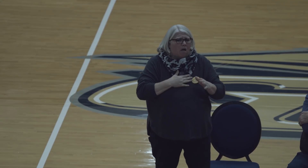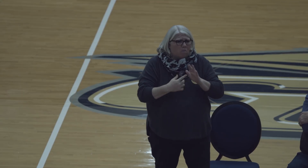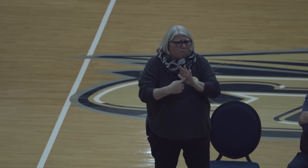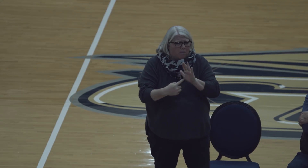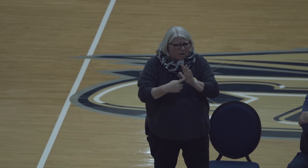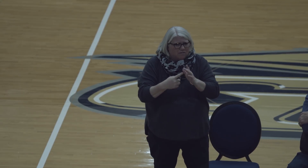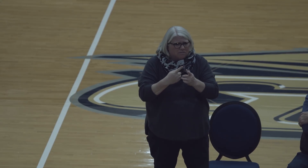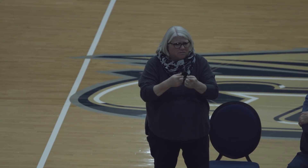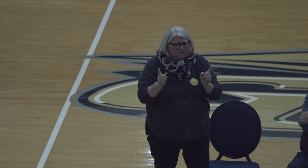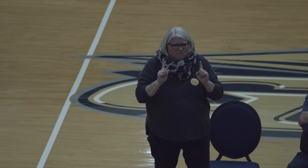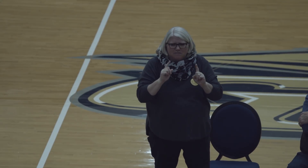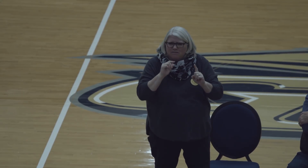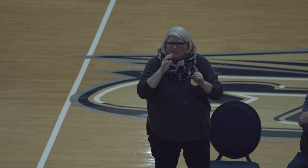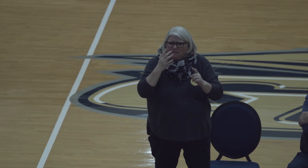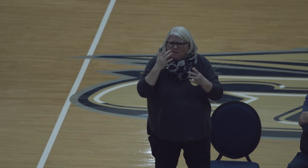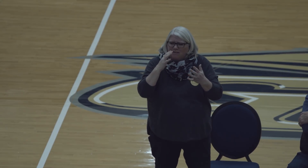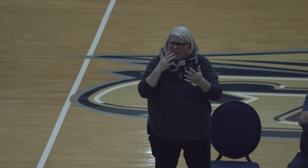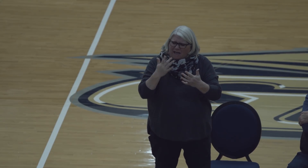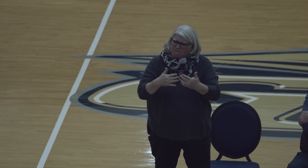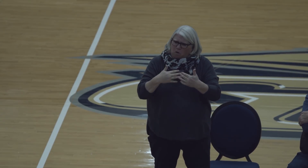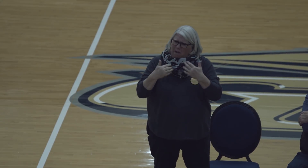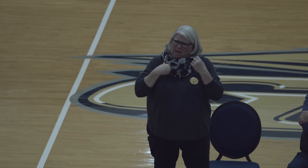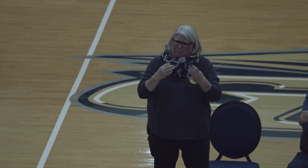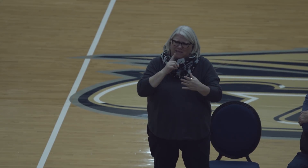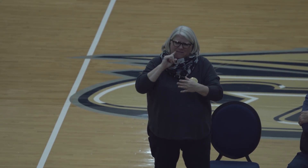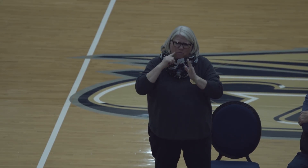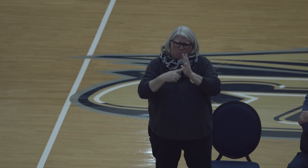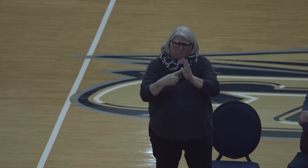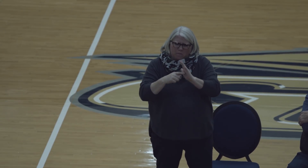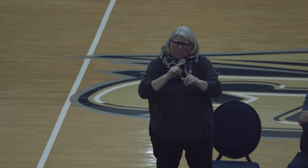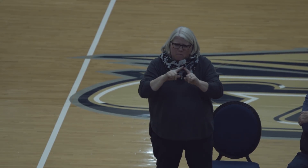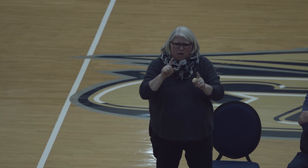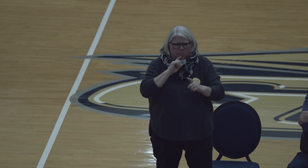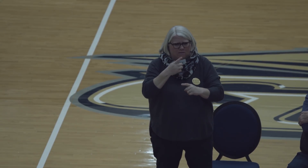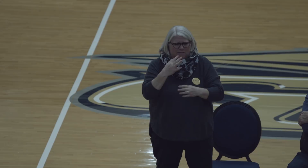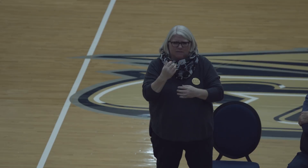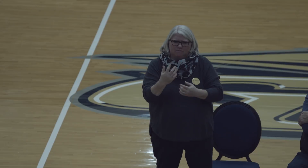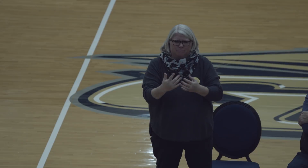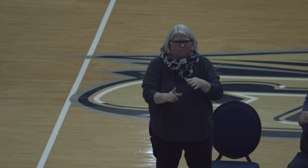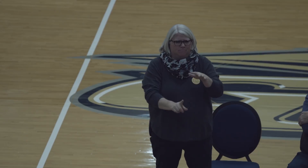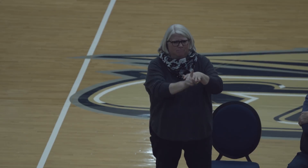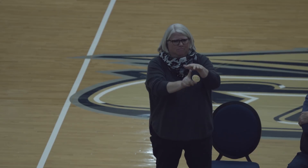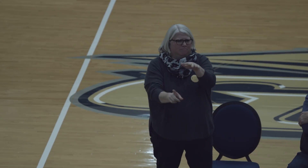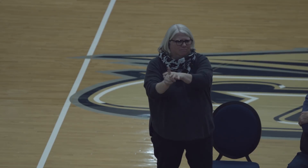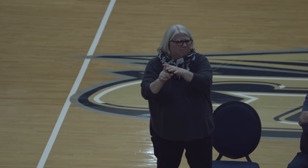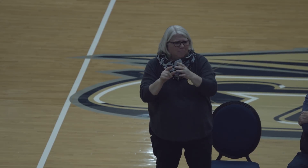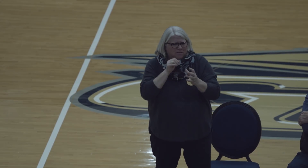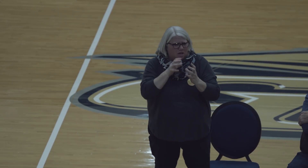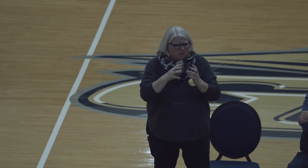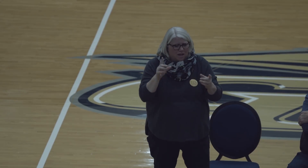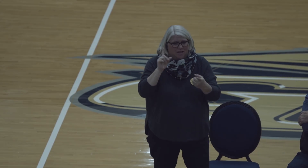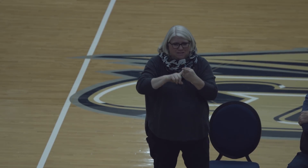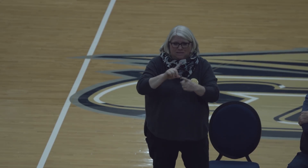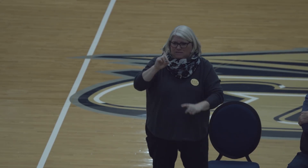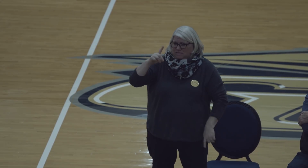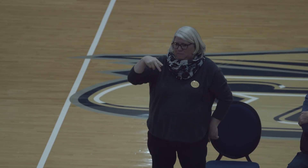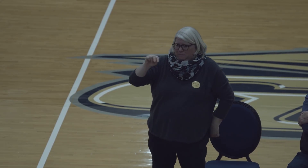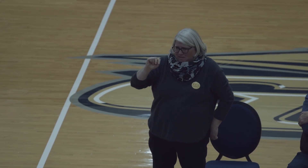leadership positions, and they do so now. My role models, even though there are so many role models in the deaf world now, there still